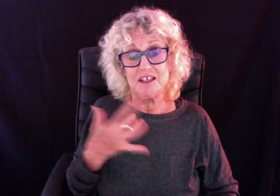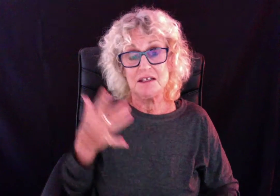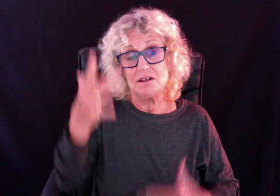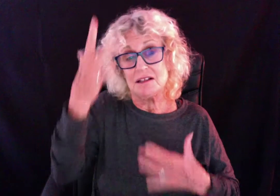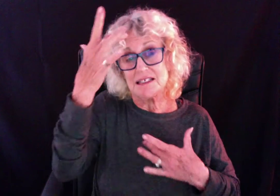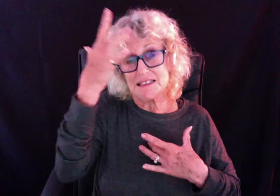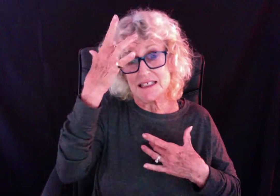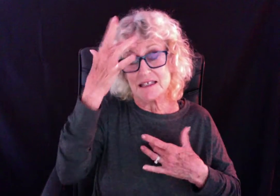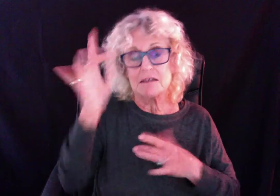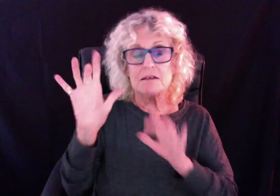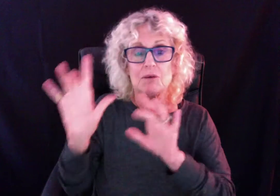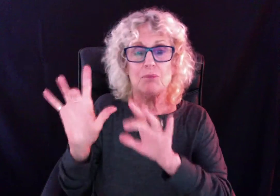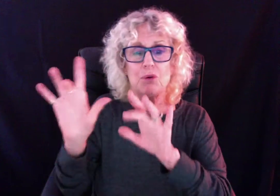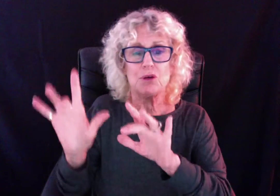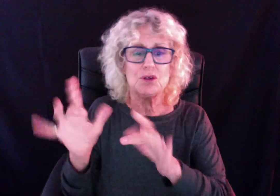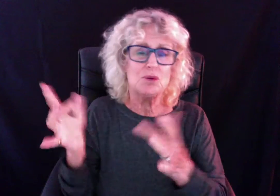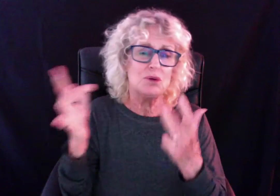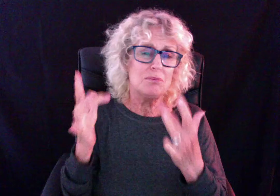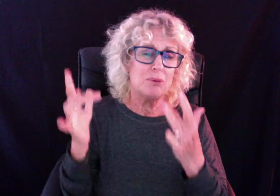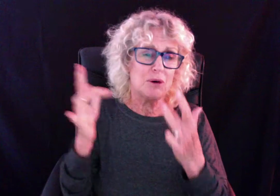feel, sick, poor you, poor me.